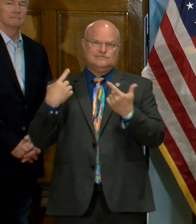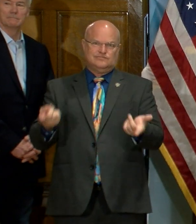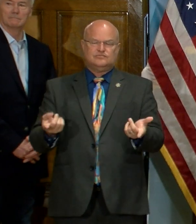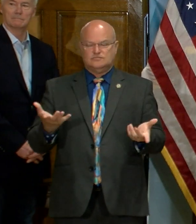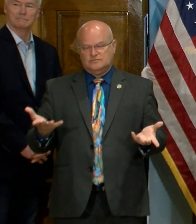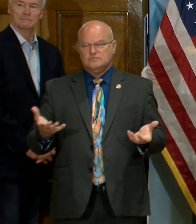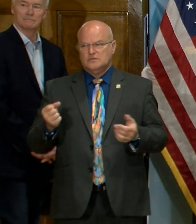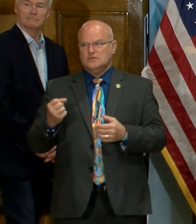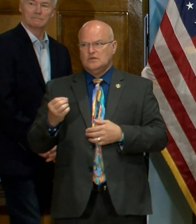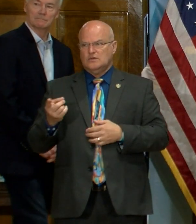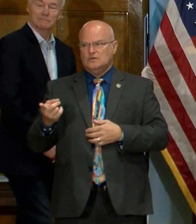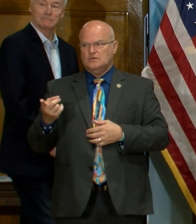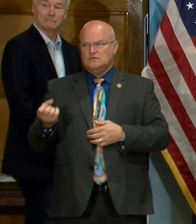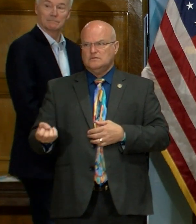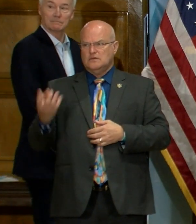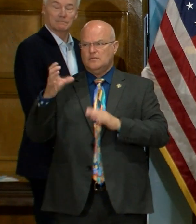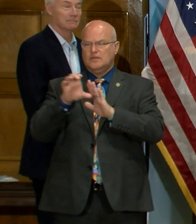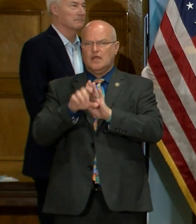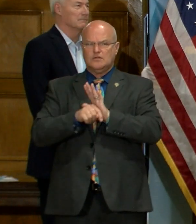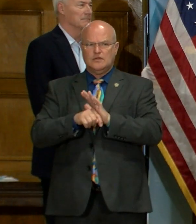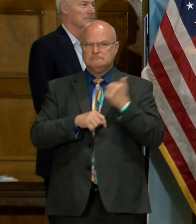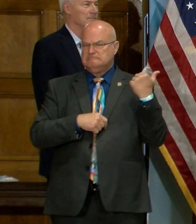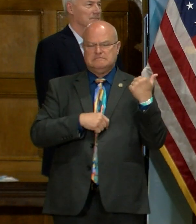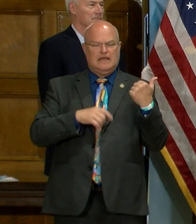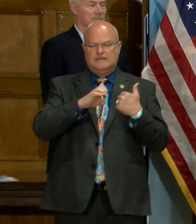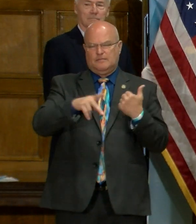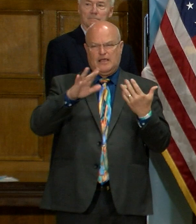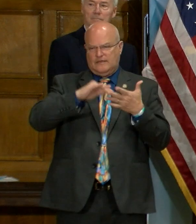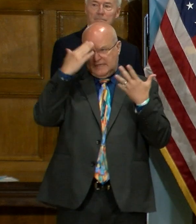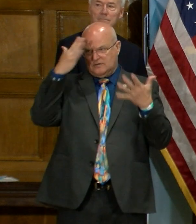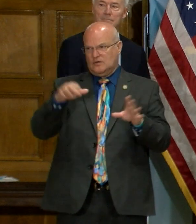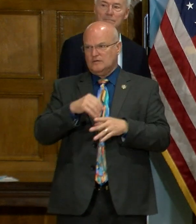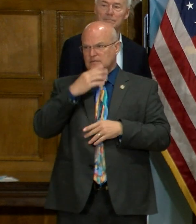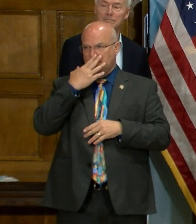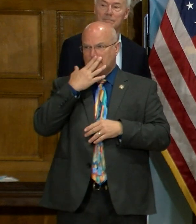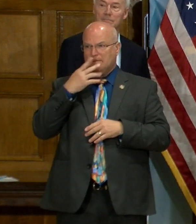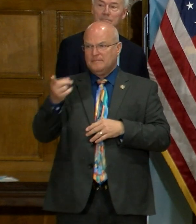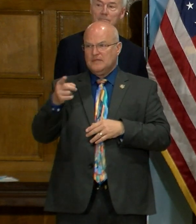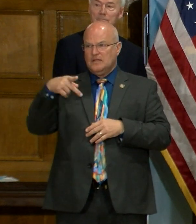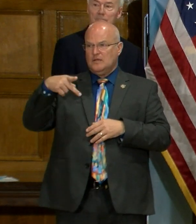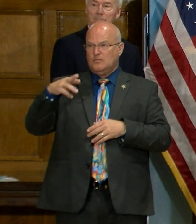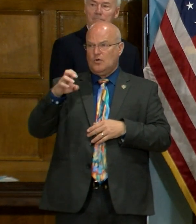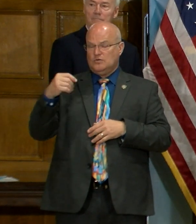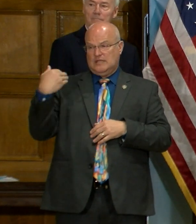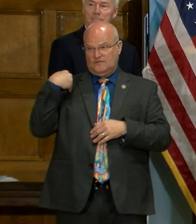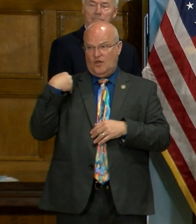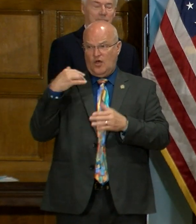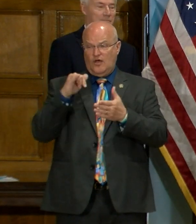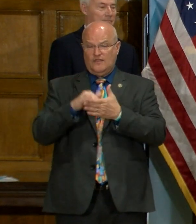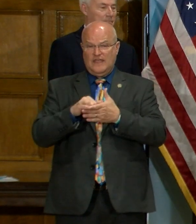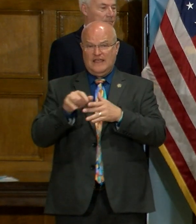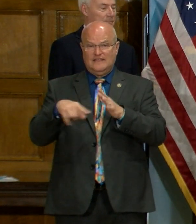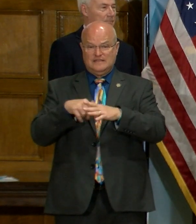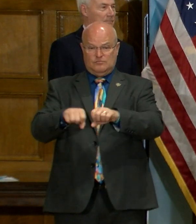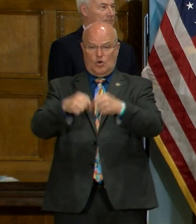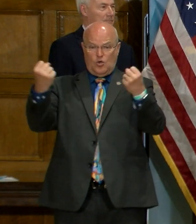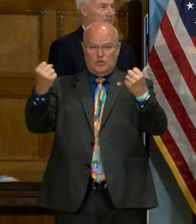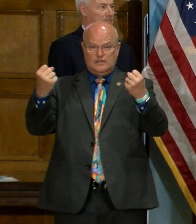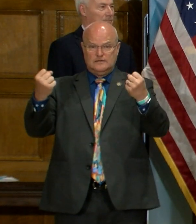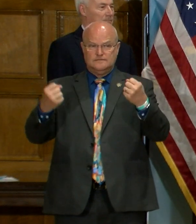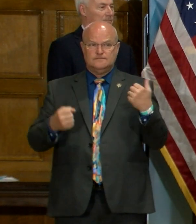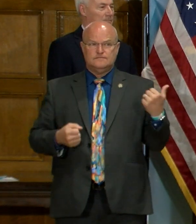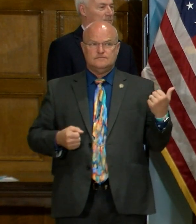able to do so. How much was the contract worth? I'd have to get back to you on that one. Is it ProTech's fault that this vulnerability